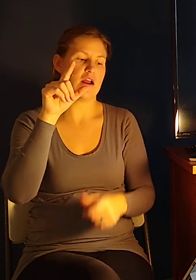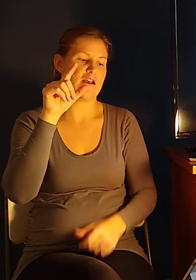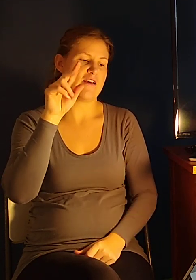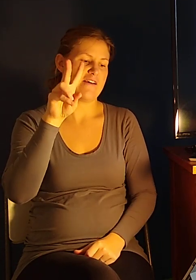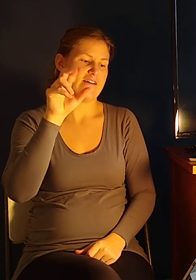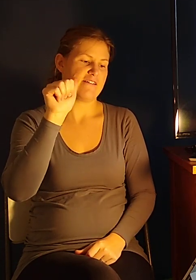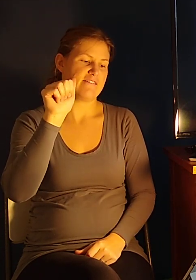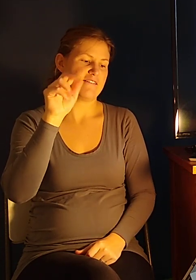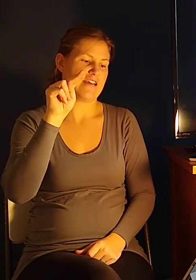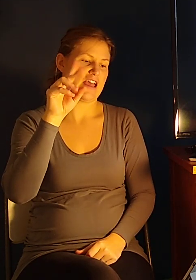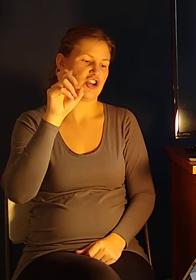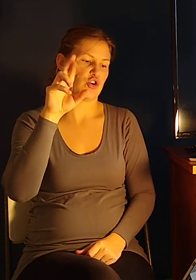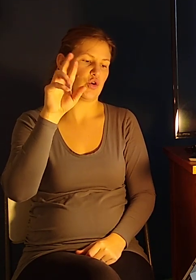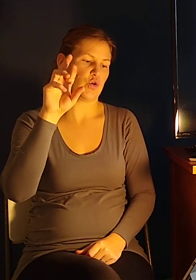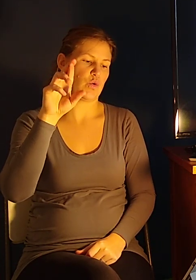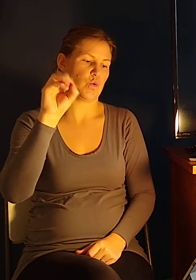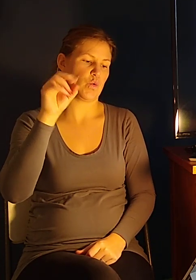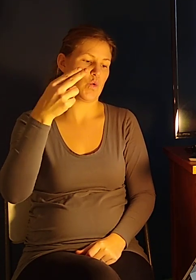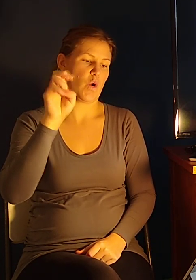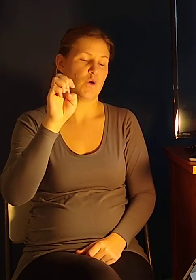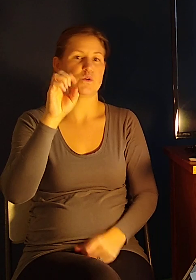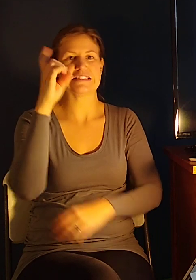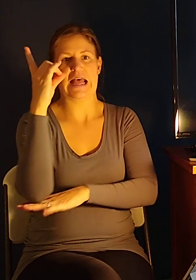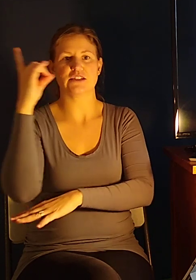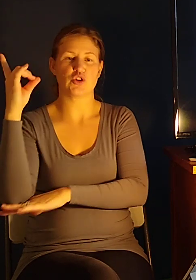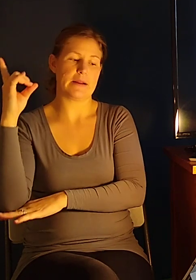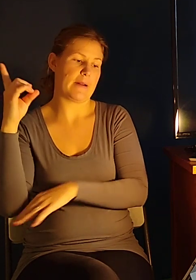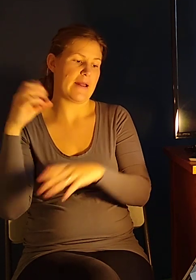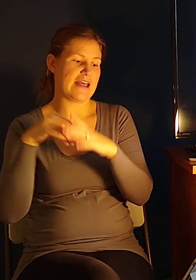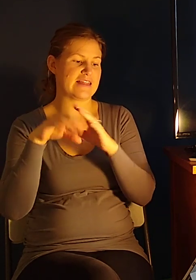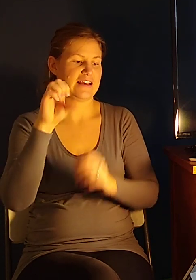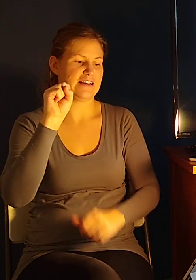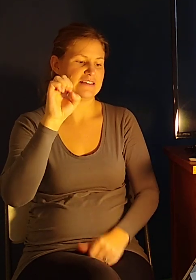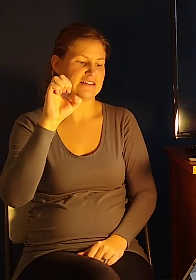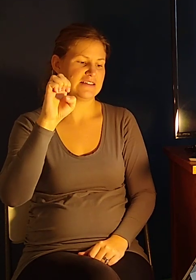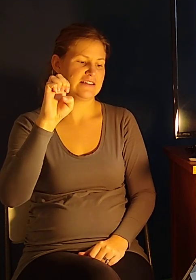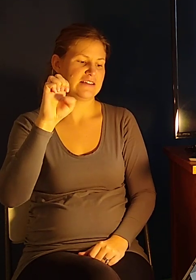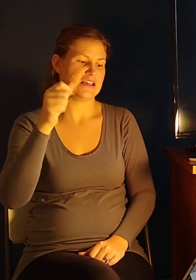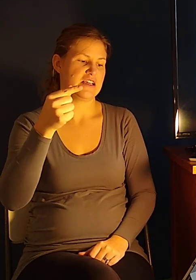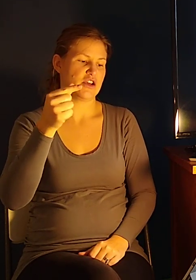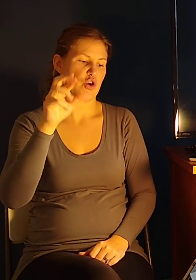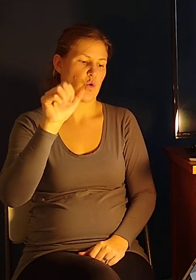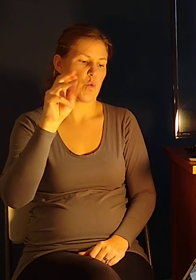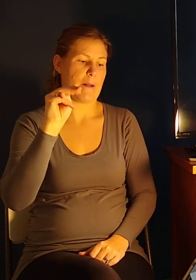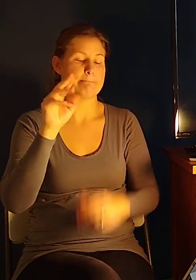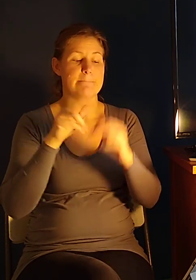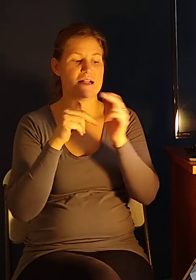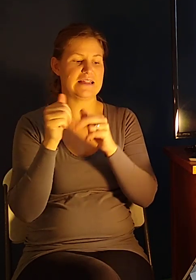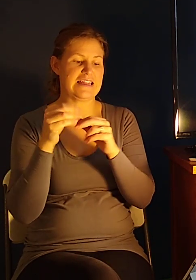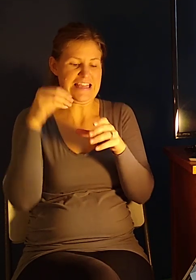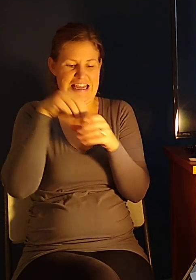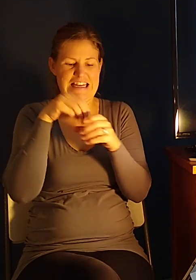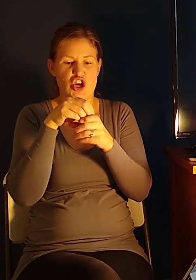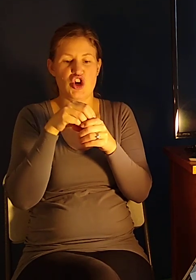In the Seagram building, the interior floor space is gained by the height of the building,